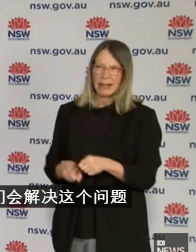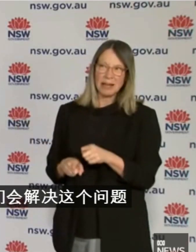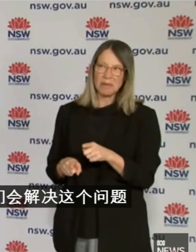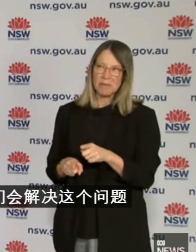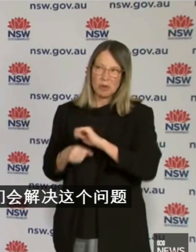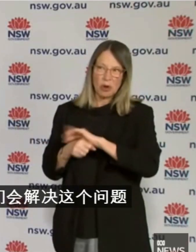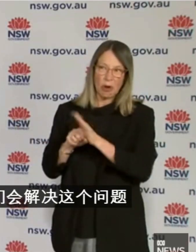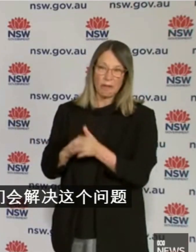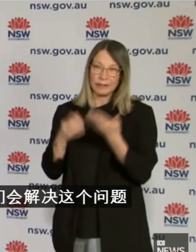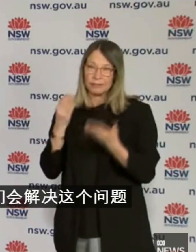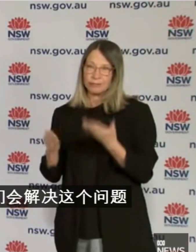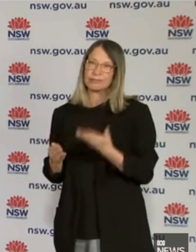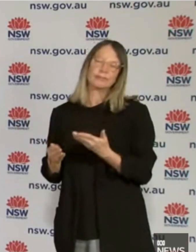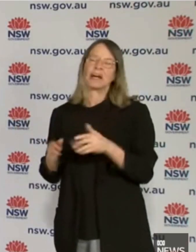those...